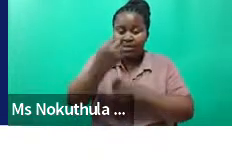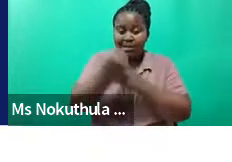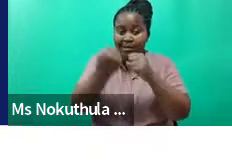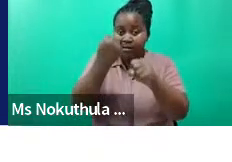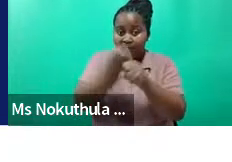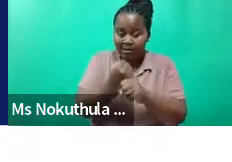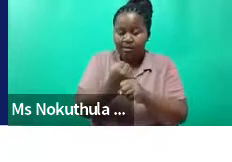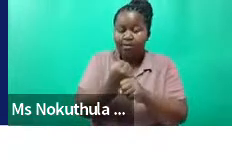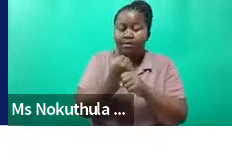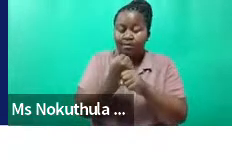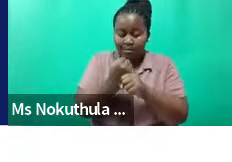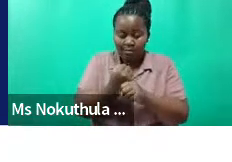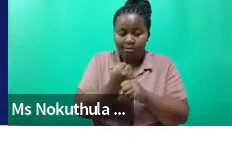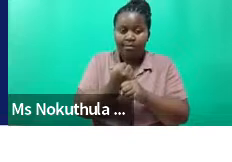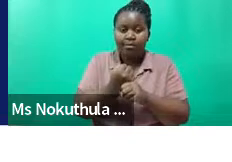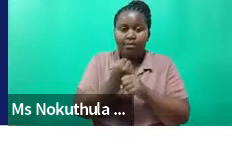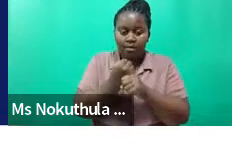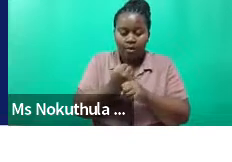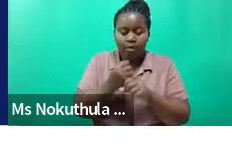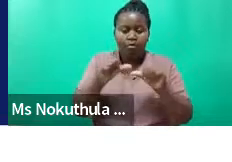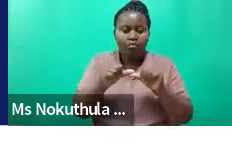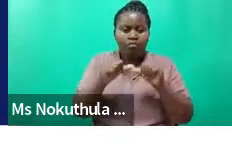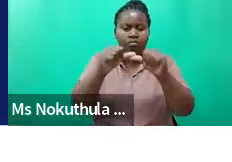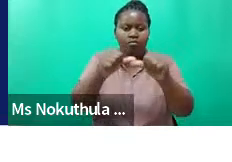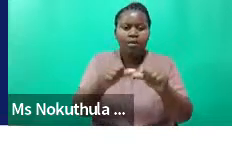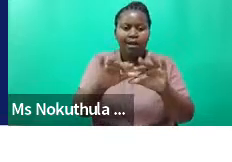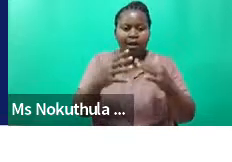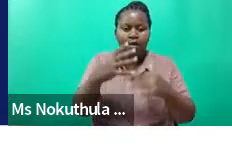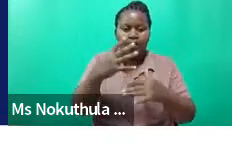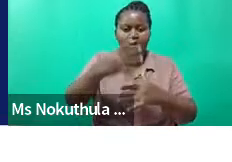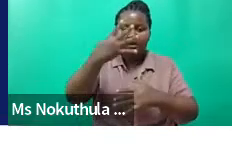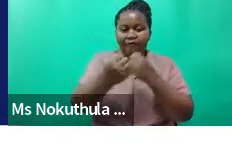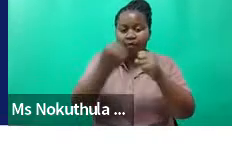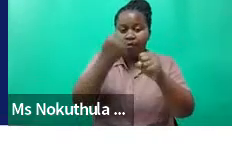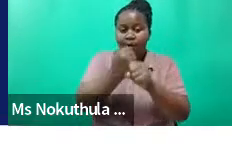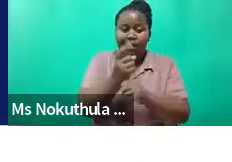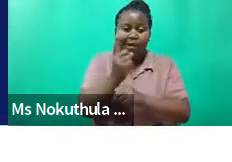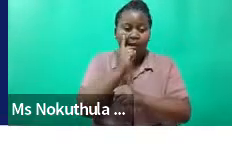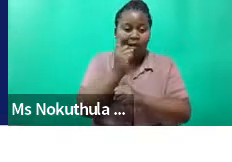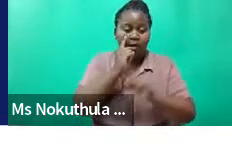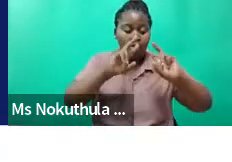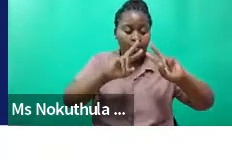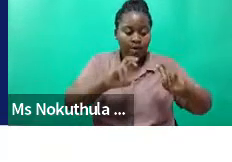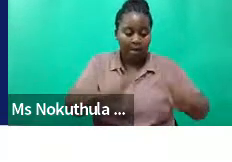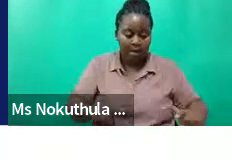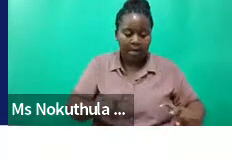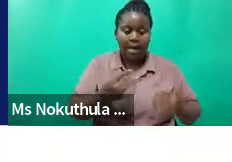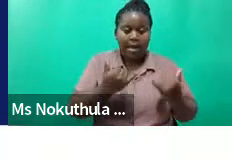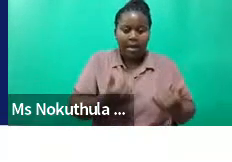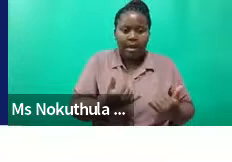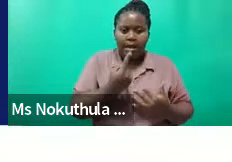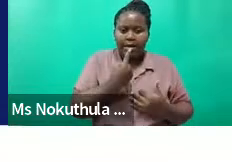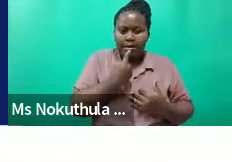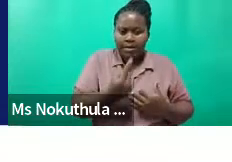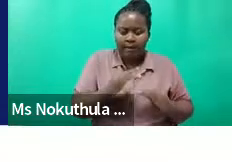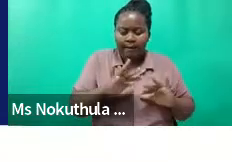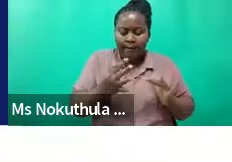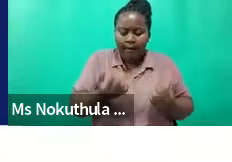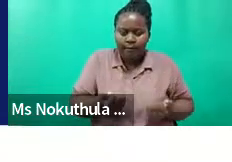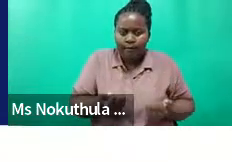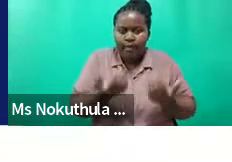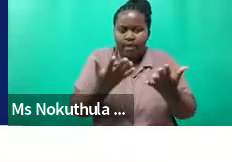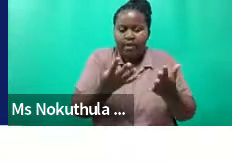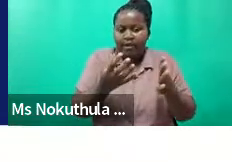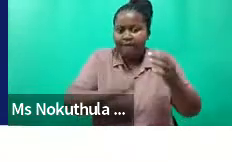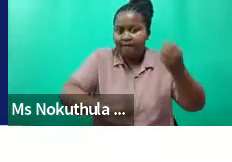up into her fourth year? And we look at this research and we say, okay, now how do we then provide you with support? And